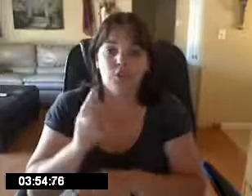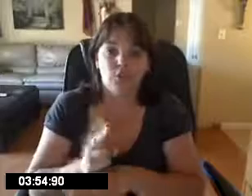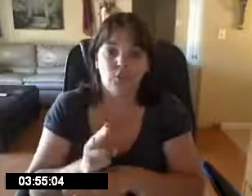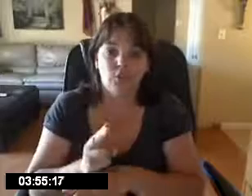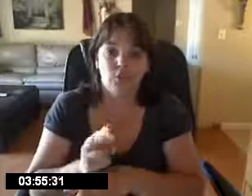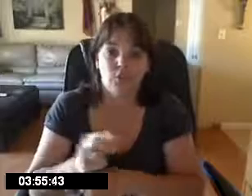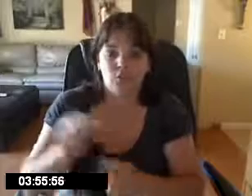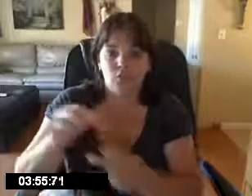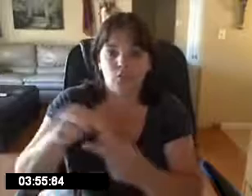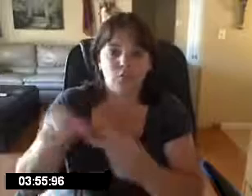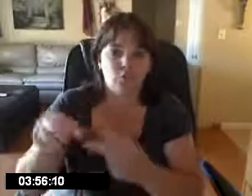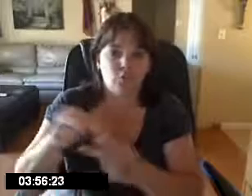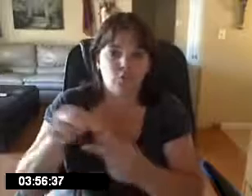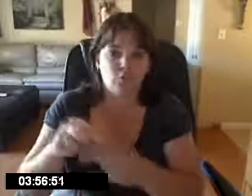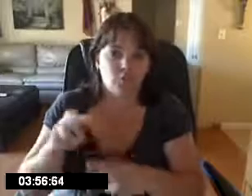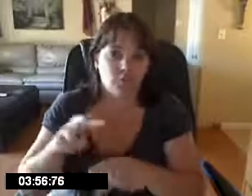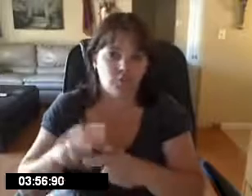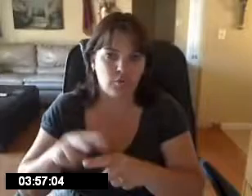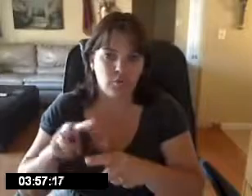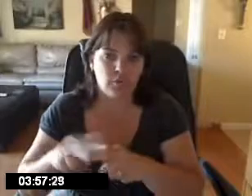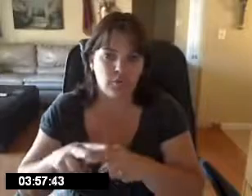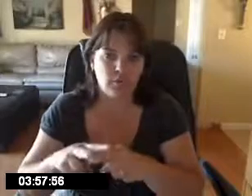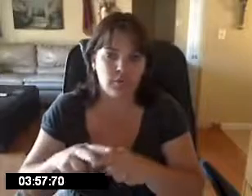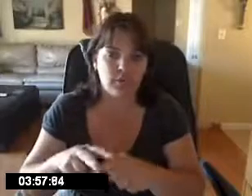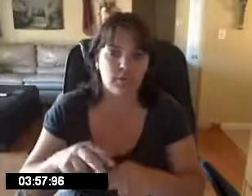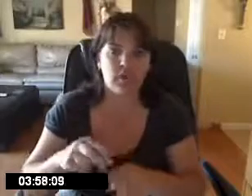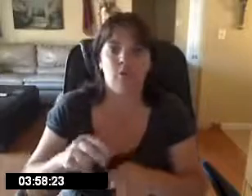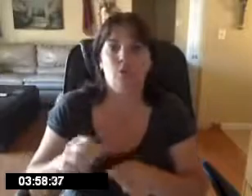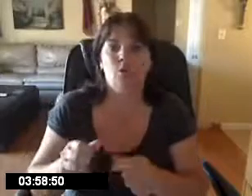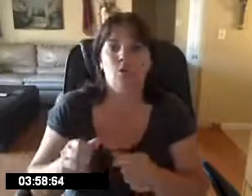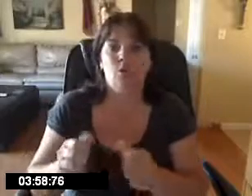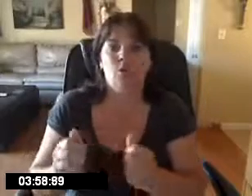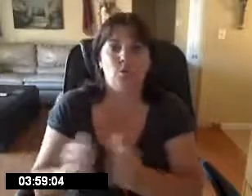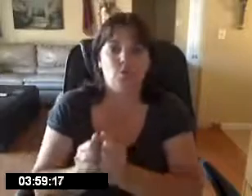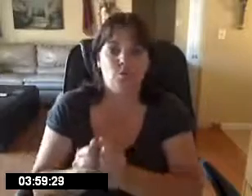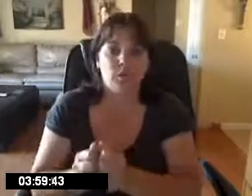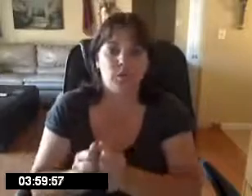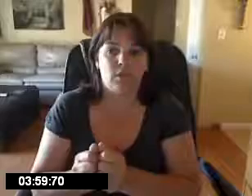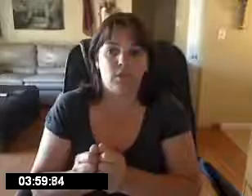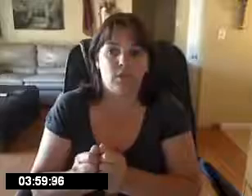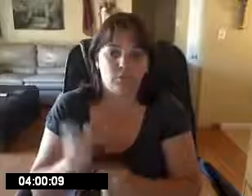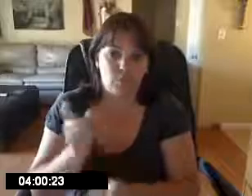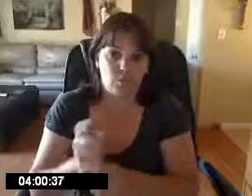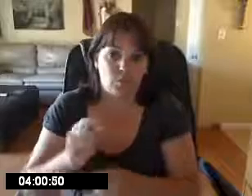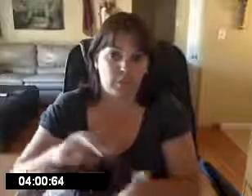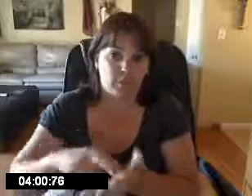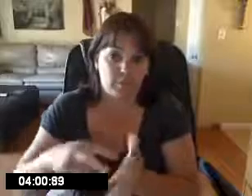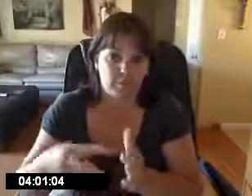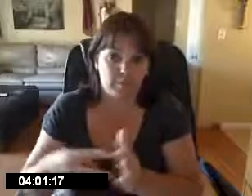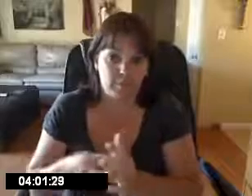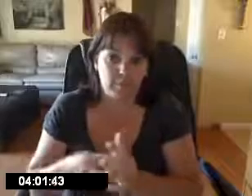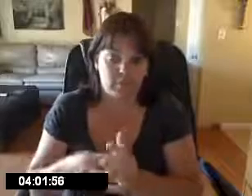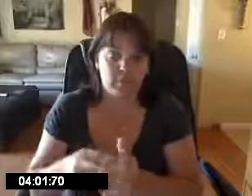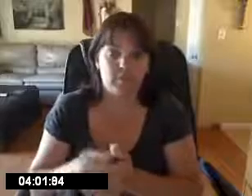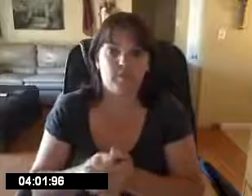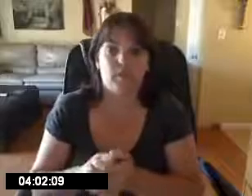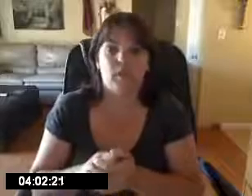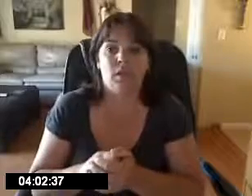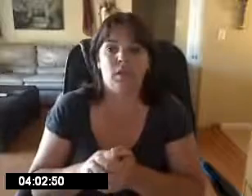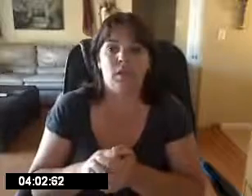modification to show variation in meaning and grammatical function, and appropriate use of space, facial expressions, and